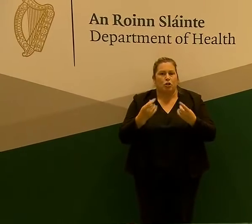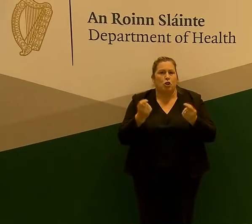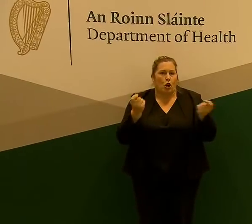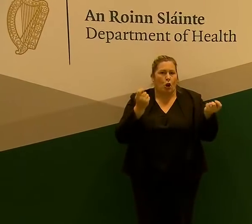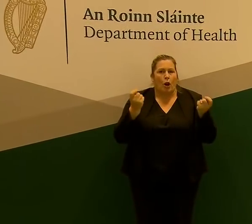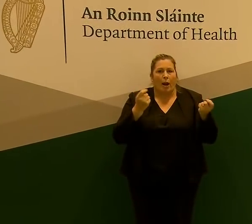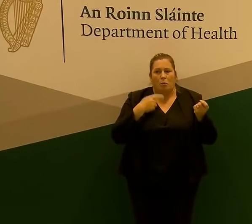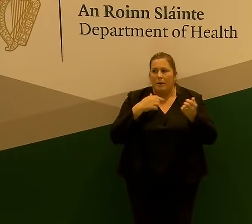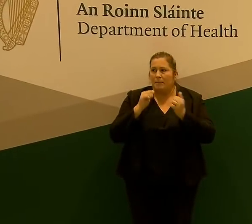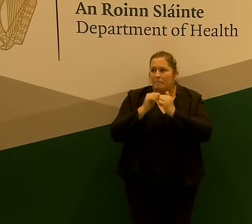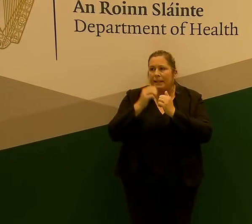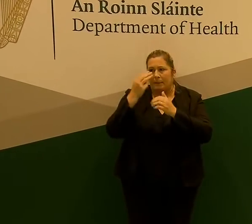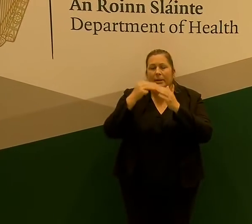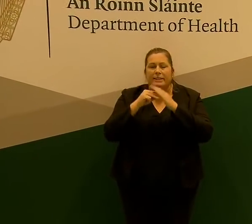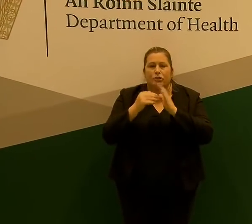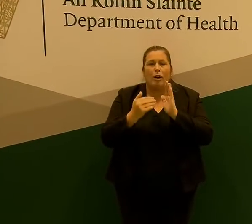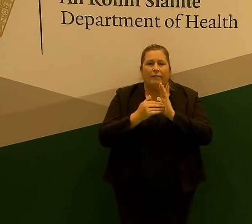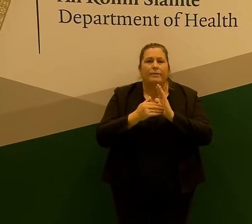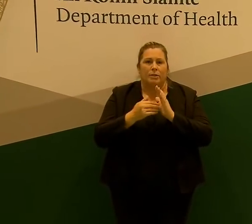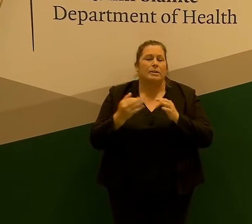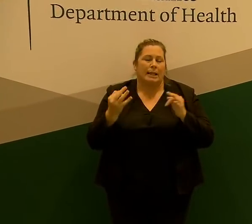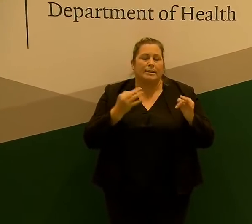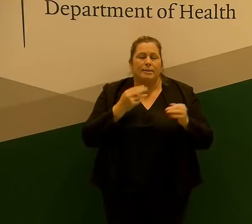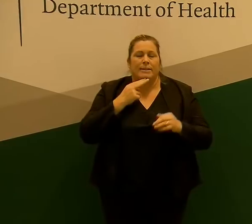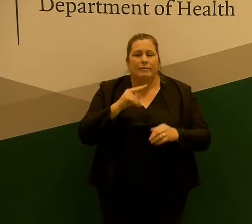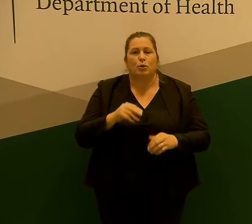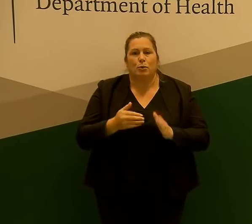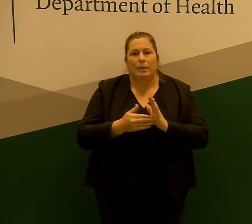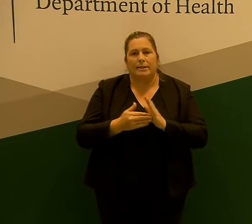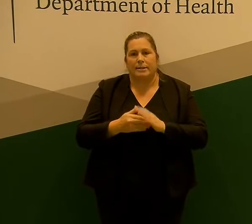outcome of NEFIT this afternoon.